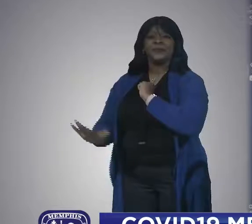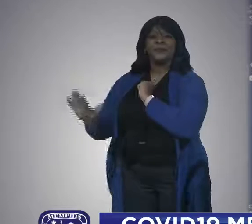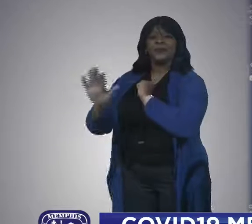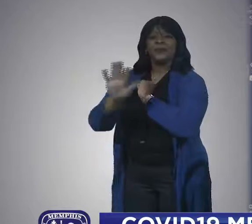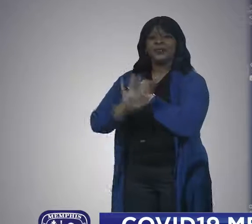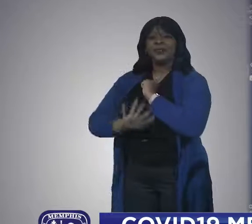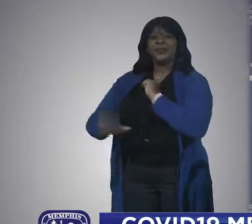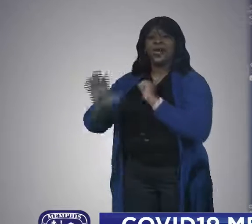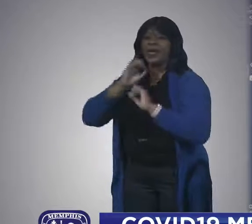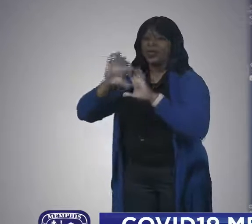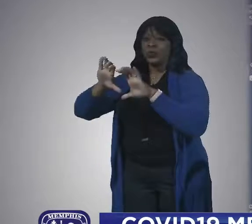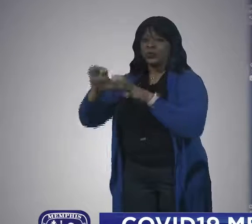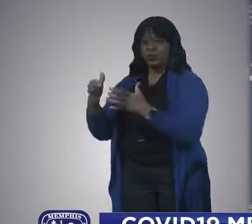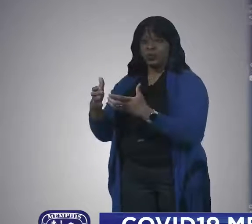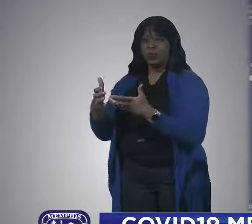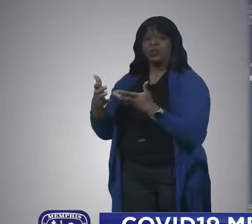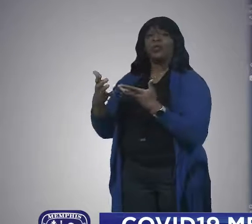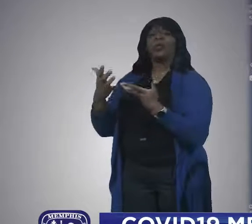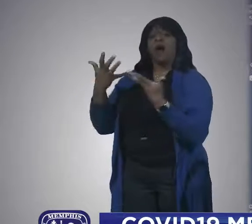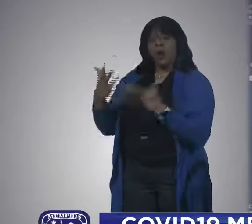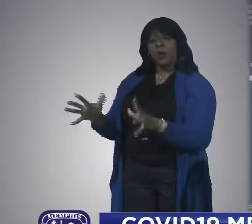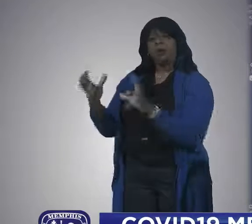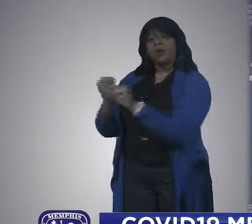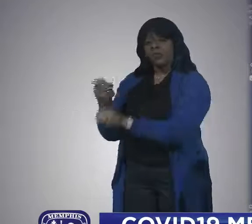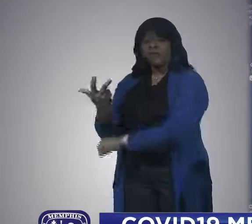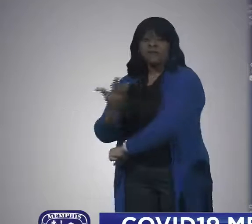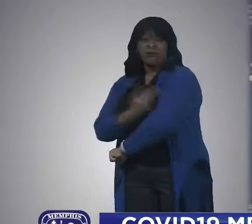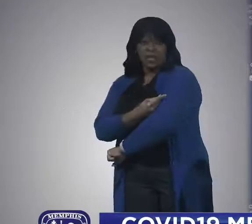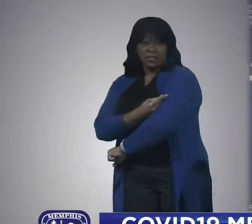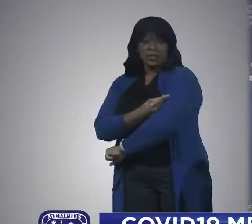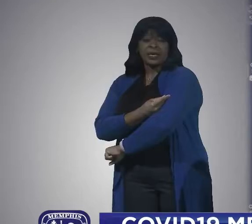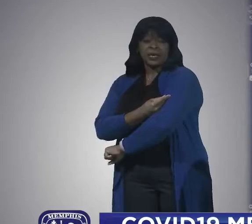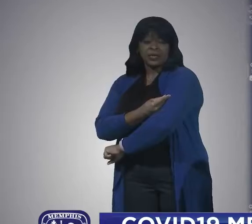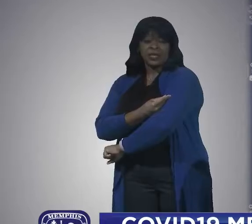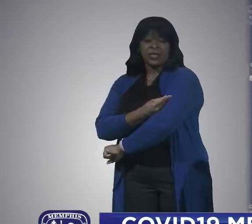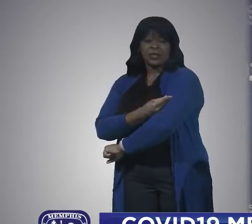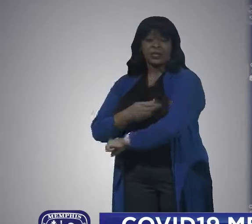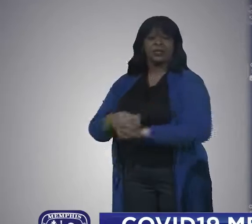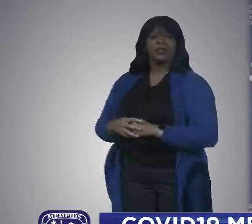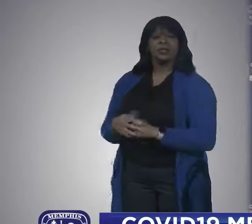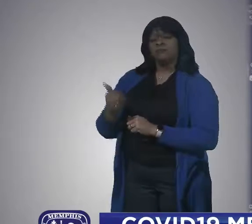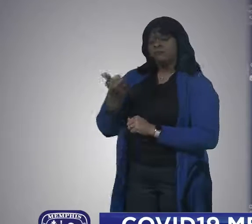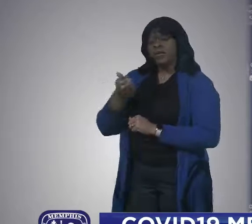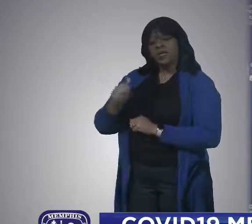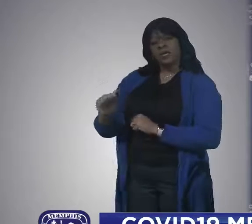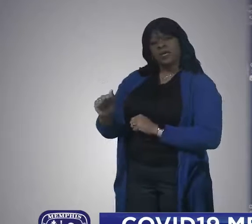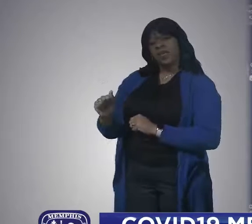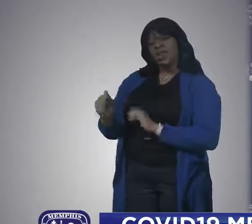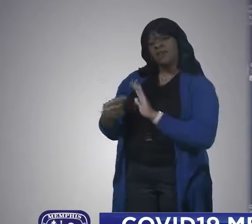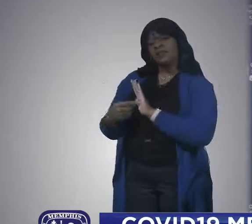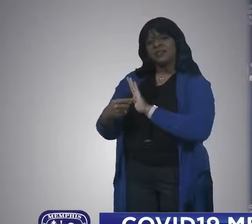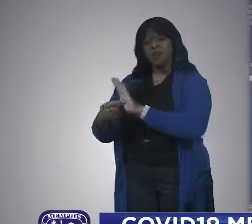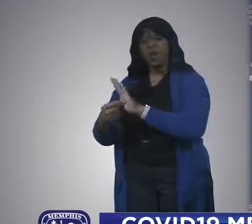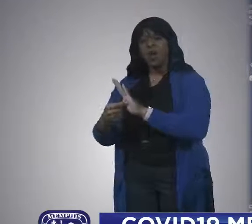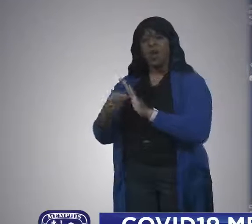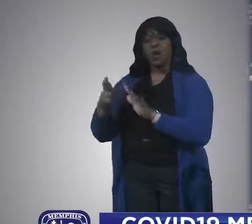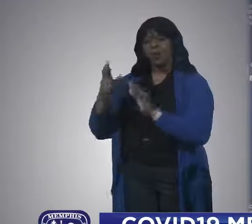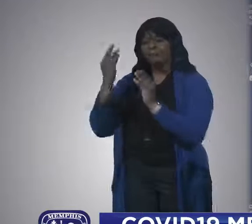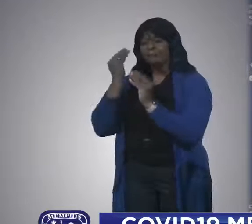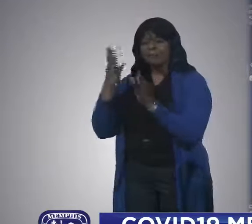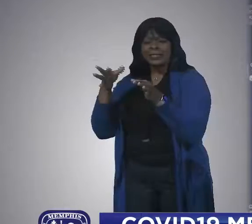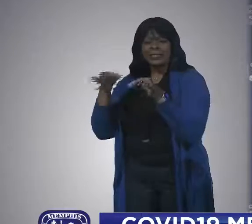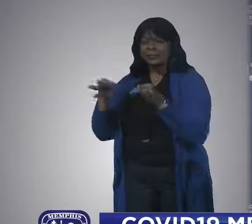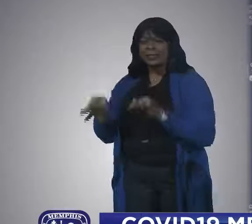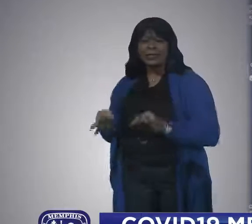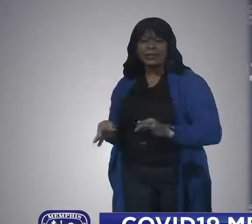that age group have gotten vaccinated? And are there any signs, or could you shed any light